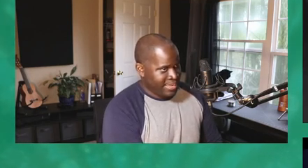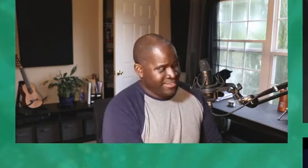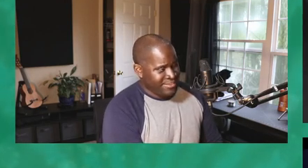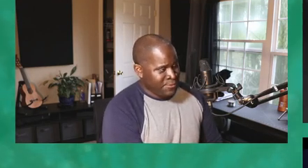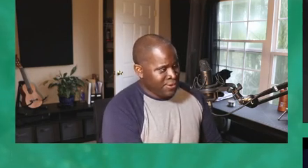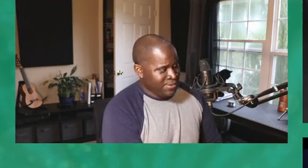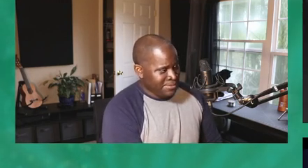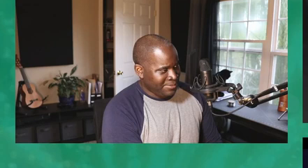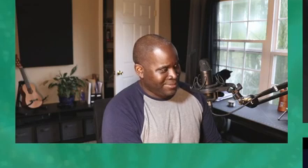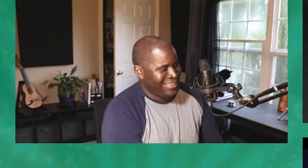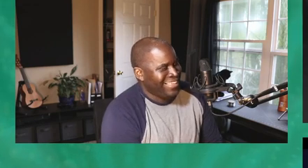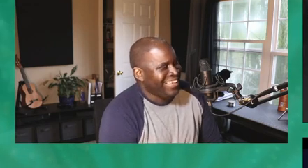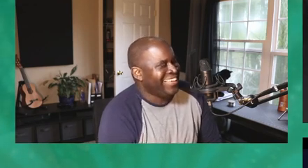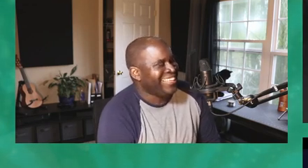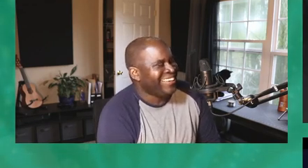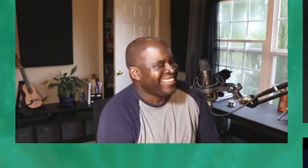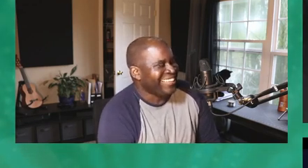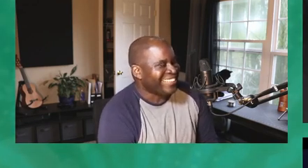I guess it's a question.